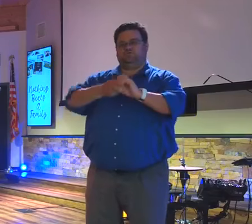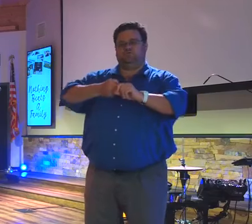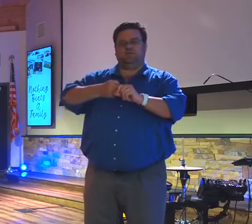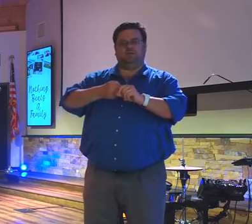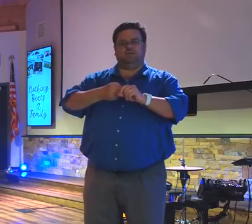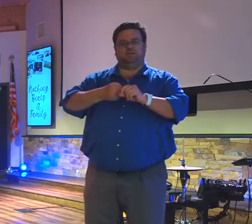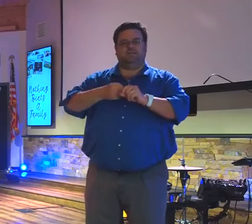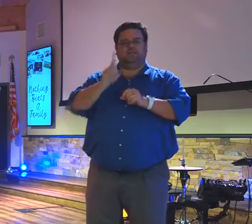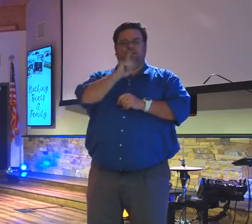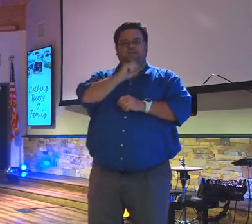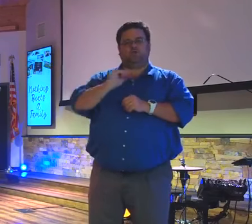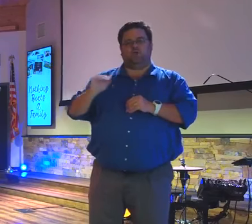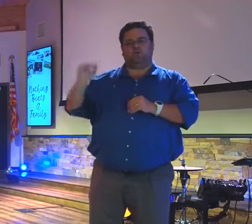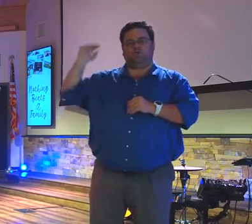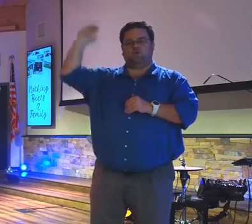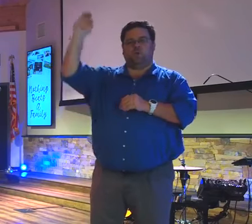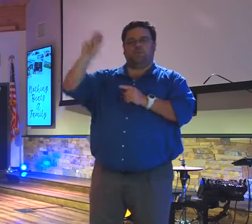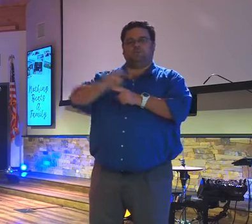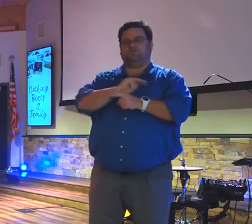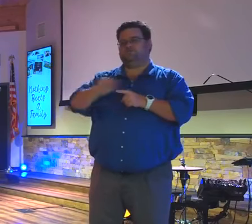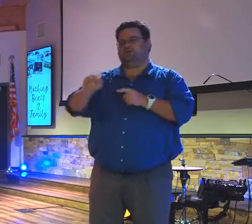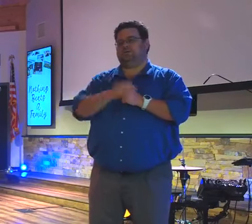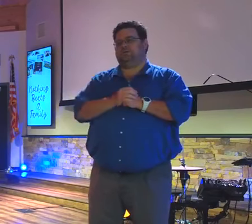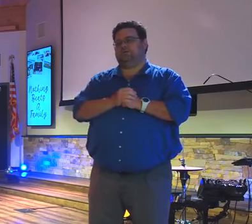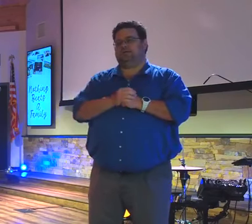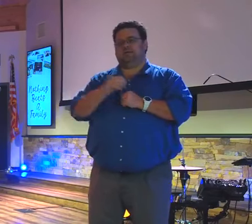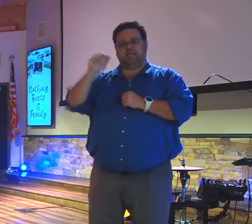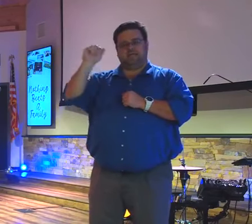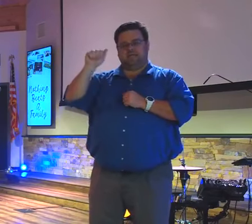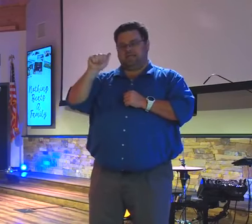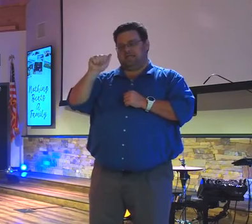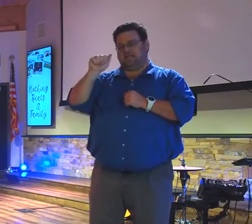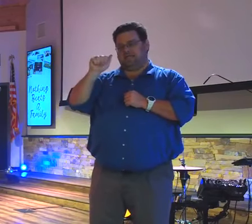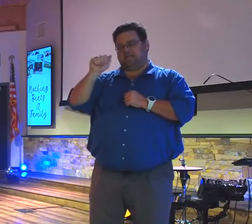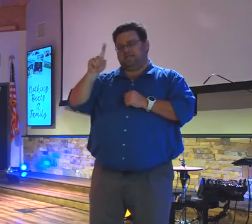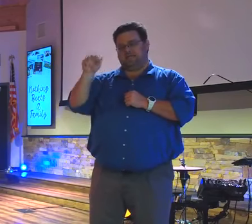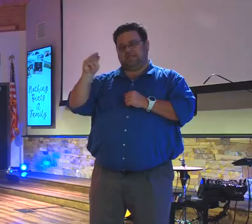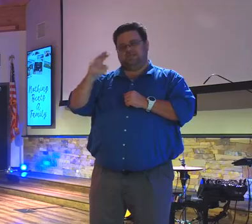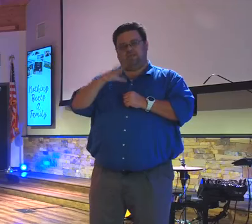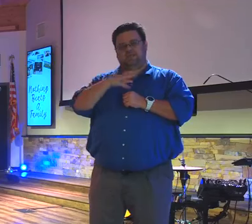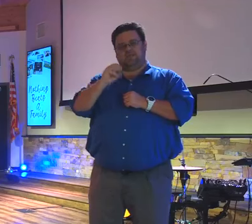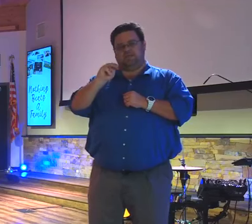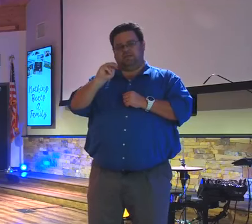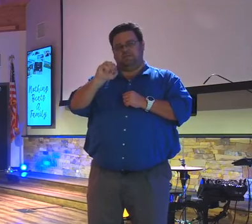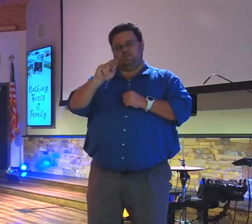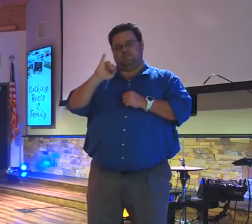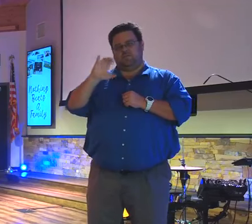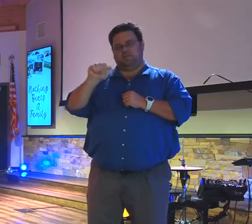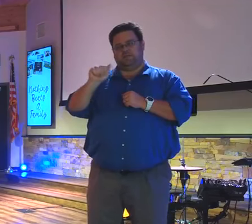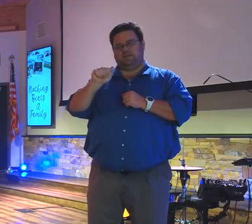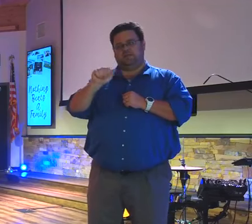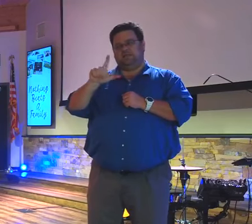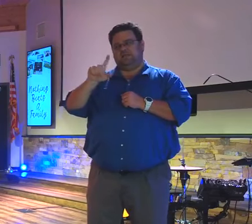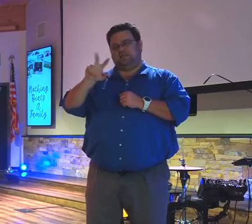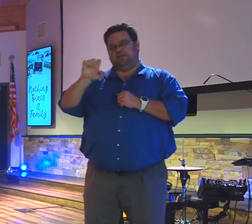adults ministry. Adam and Monica Levy, thank you for your work. Thank you for your